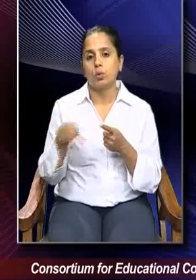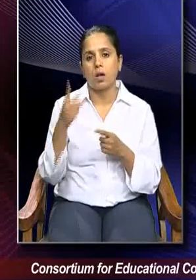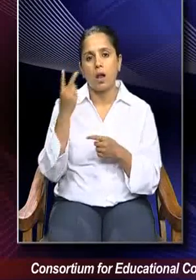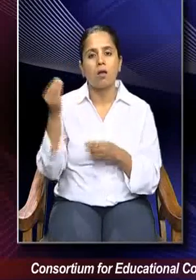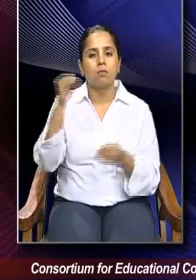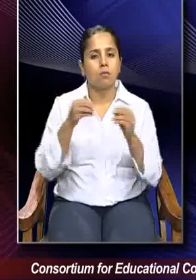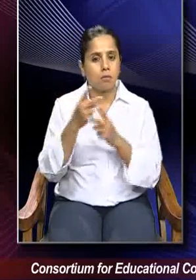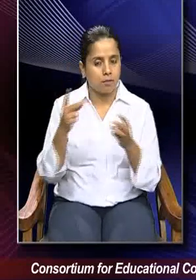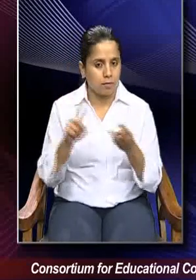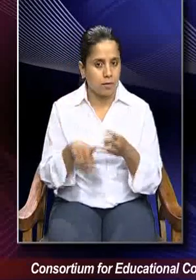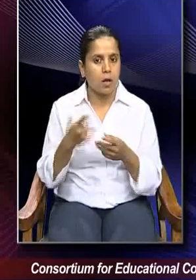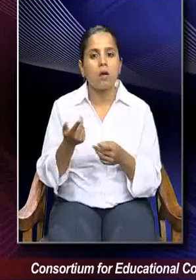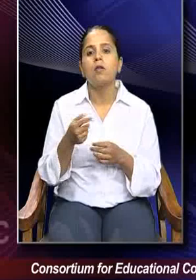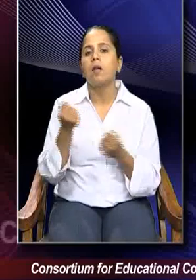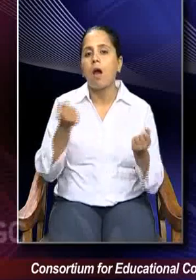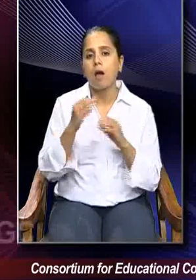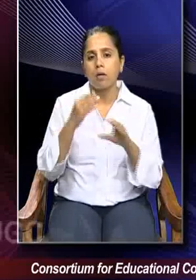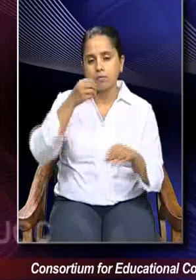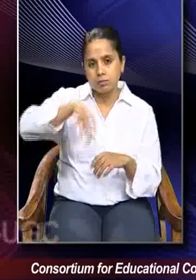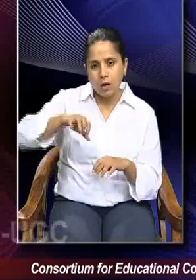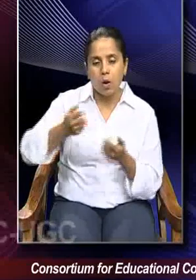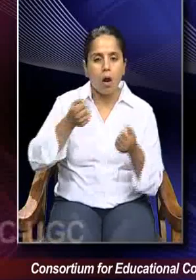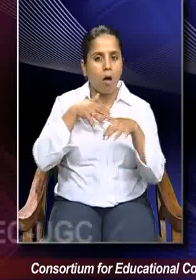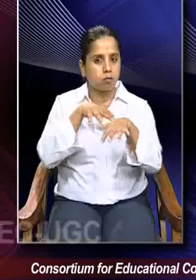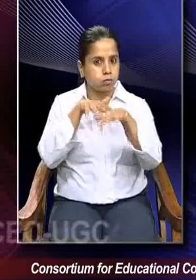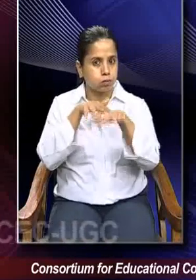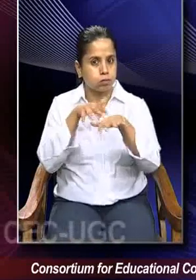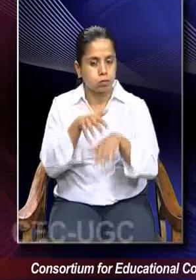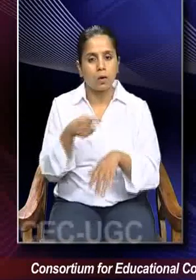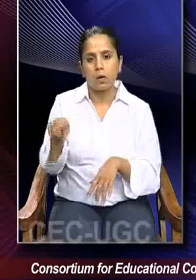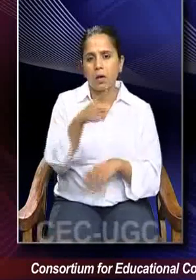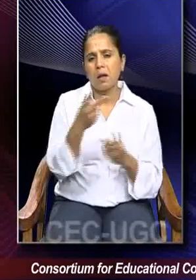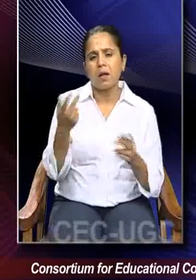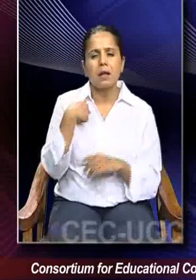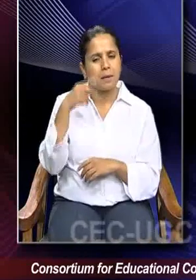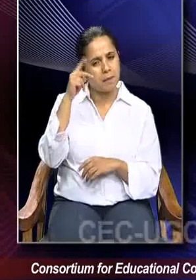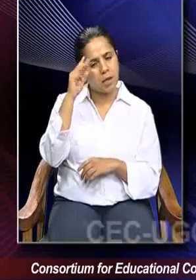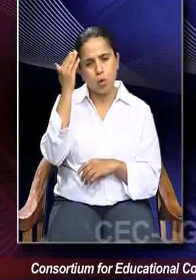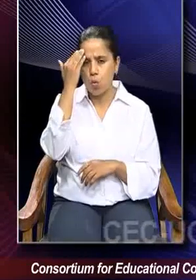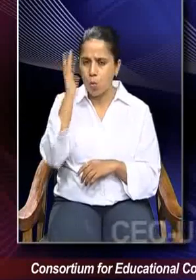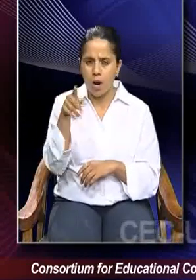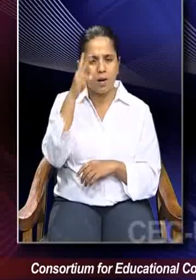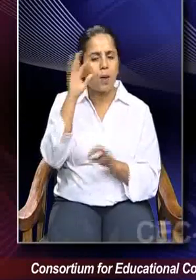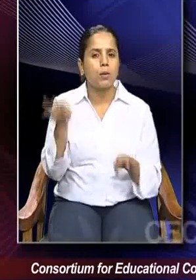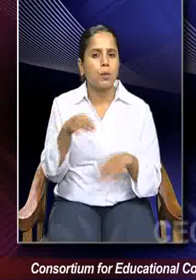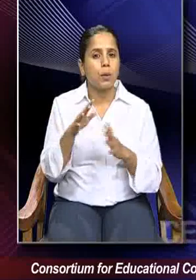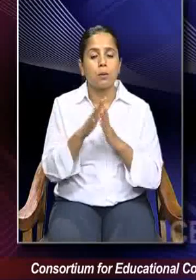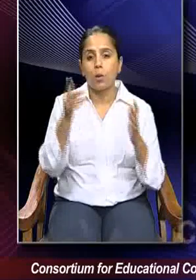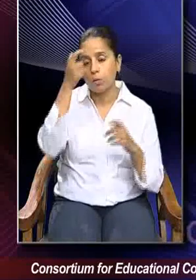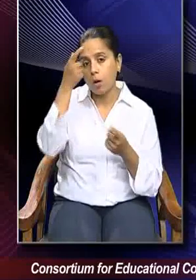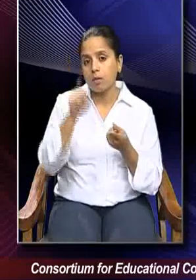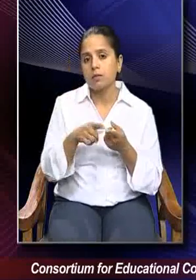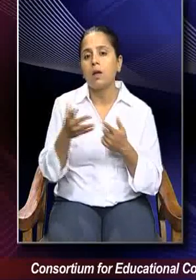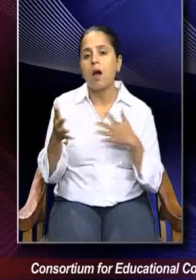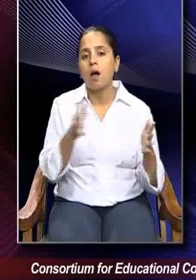adulteration, vehicle emission, and traffic congestion. Undoubtedly, one of the most pressing environmental issues in India is air